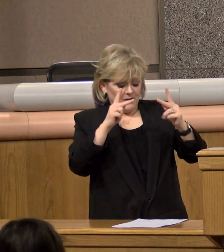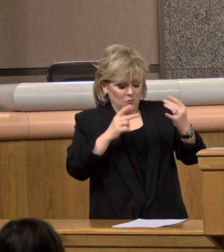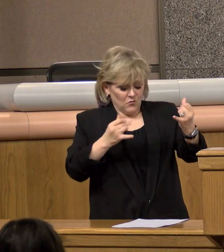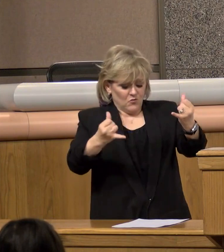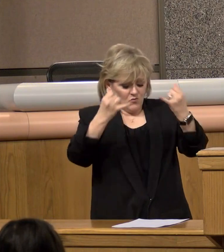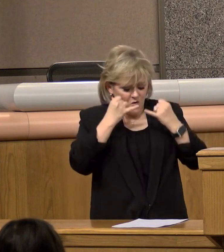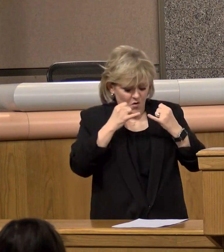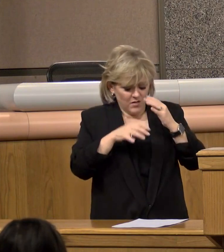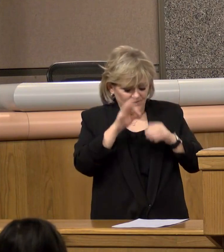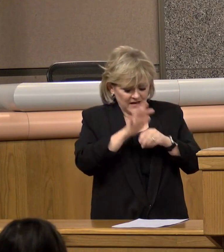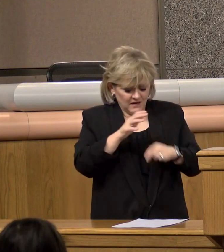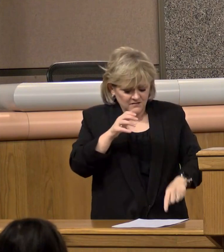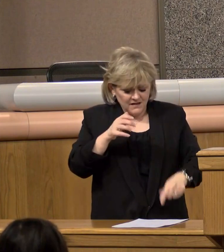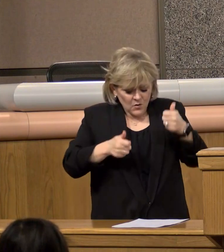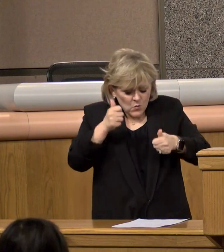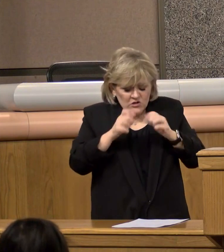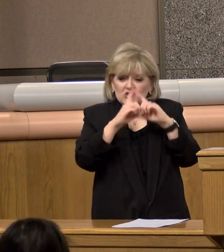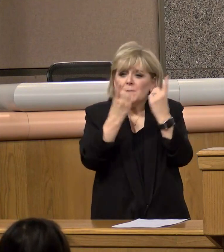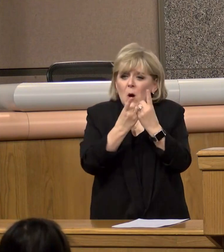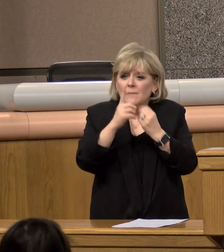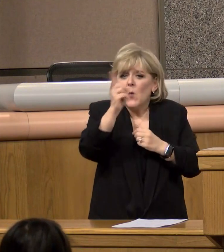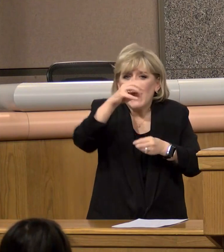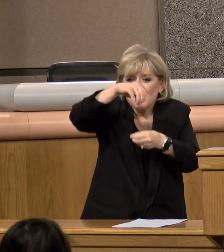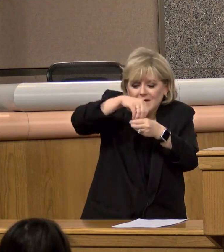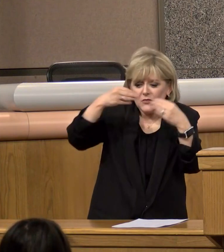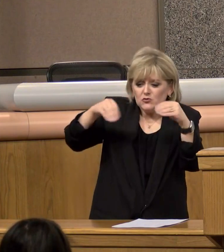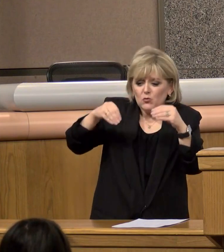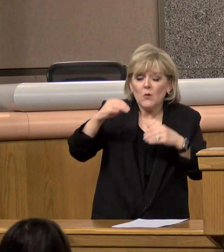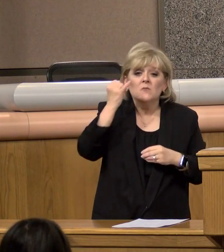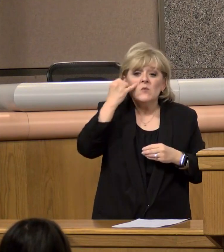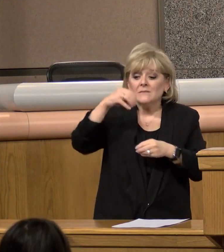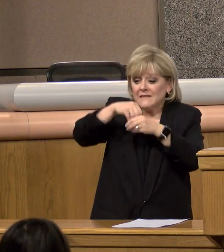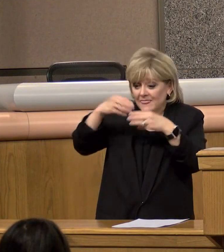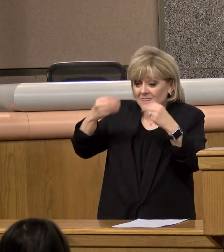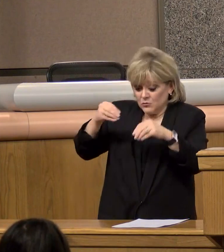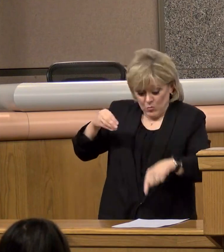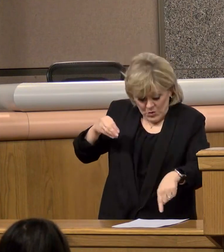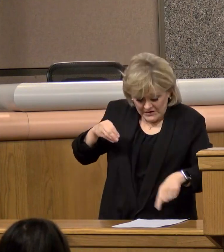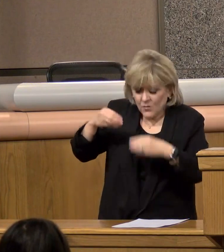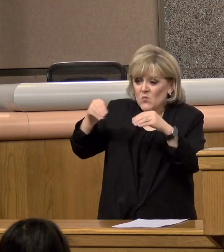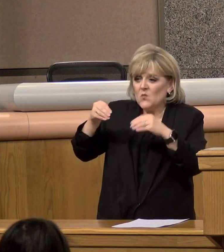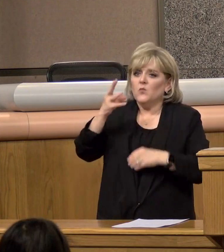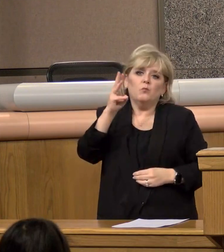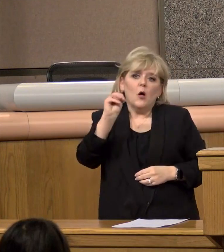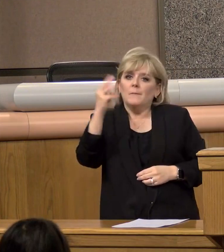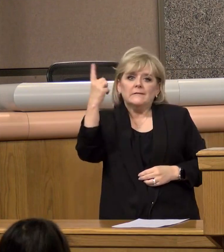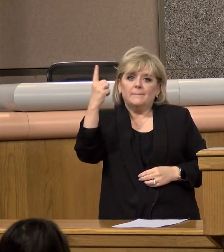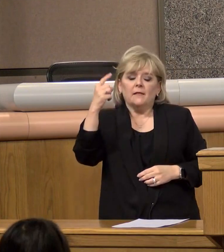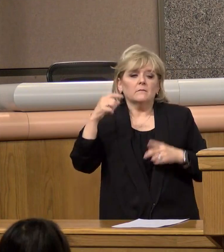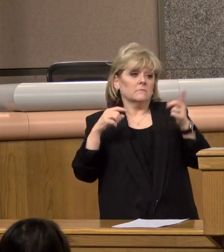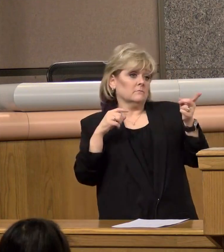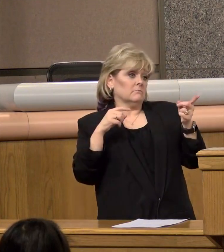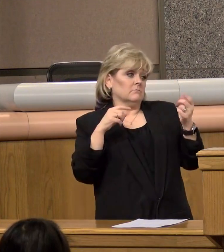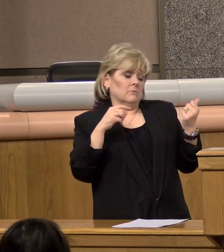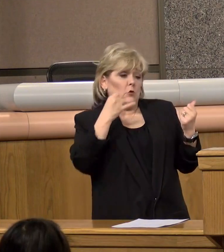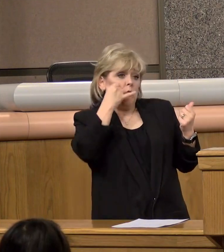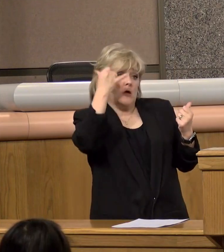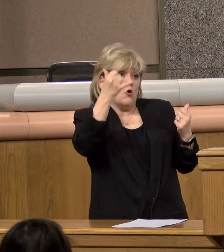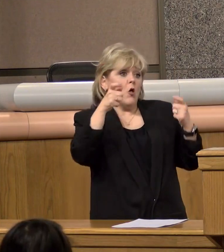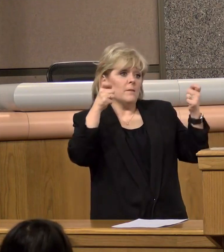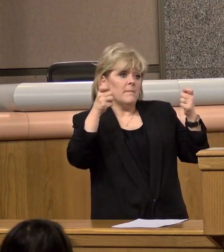like what department it was in, what part of the store, if they were in the store and Walmart, Walmart is a big place? to the management of the store. We, we talk